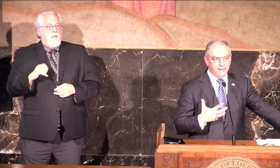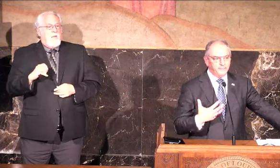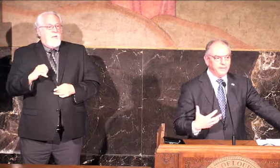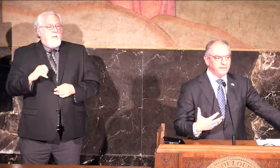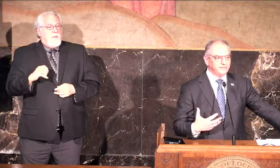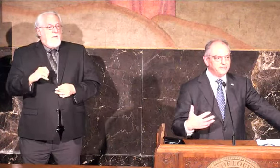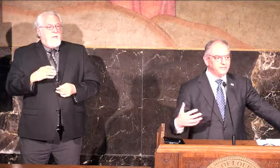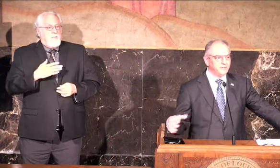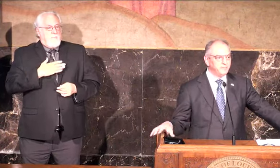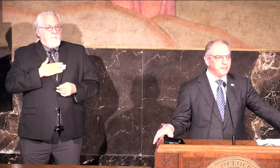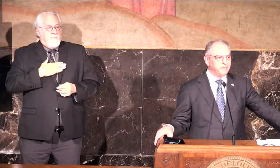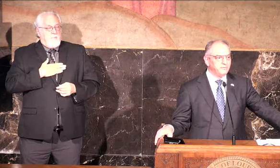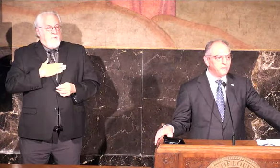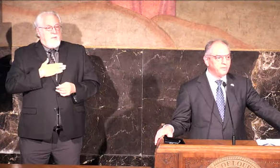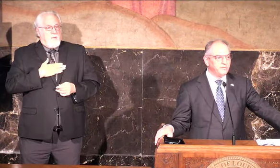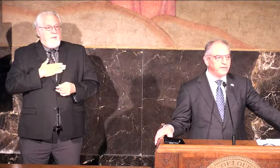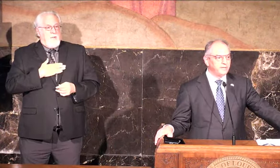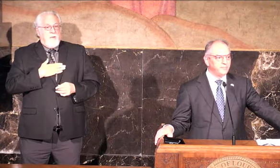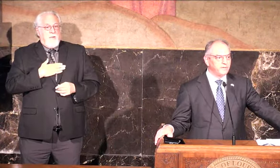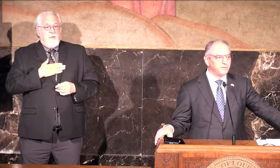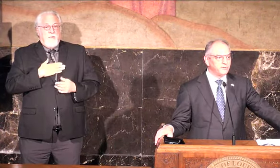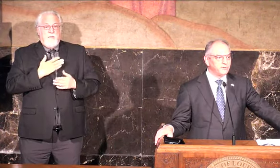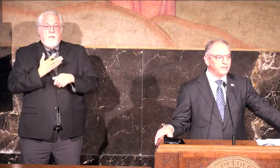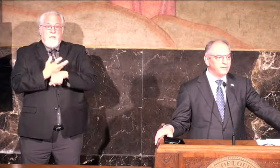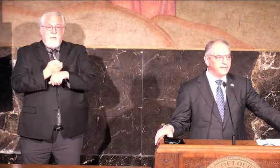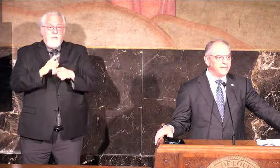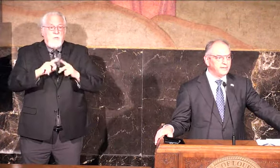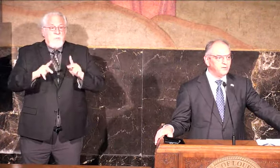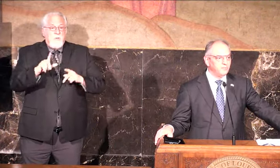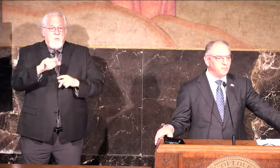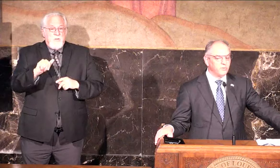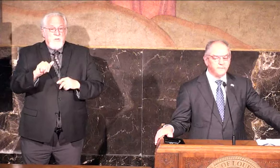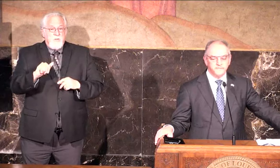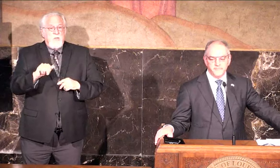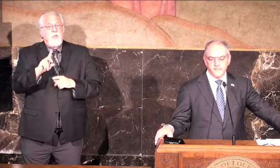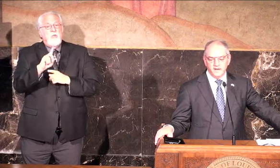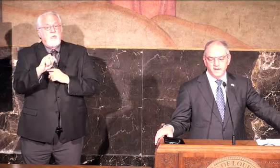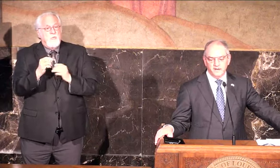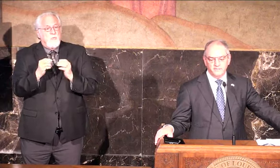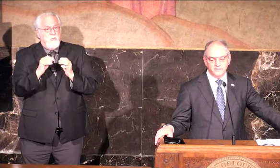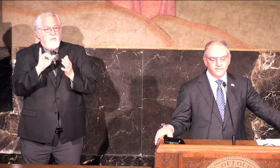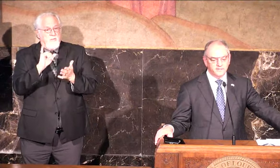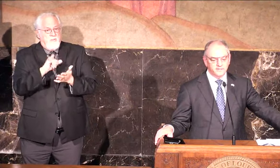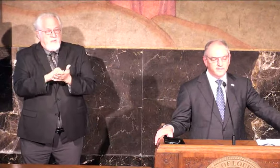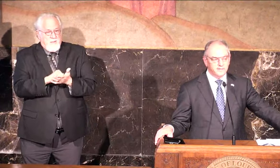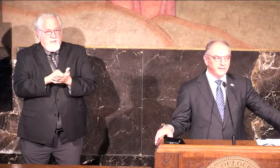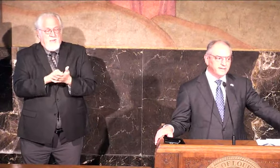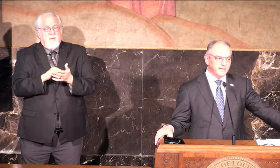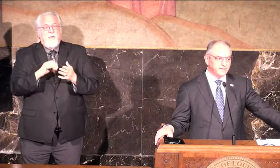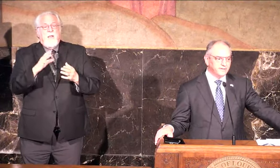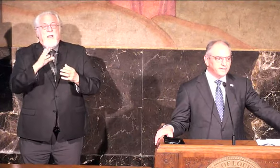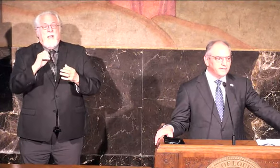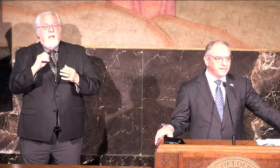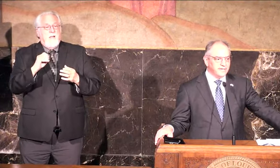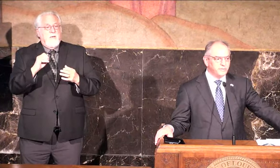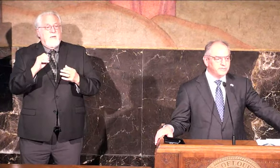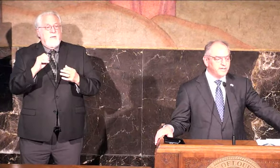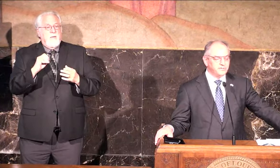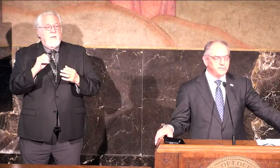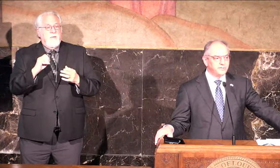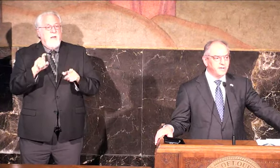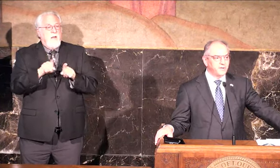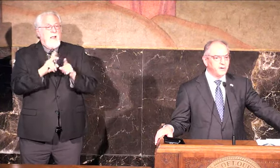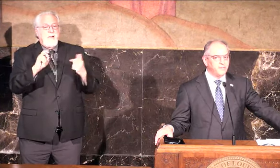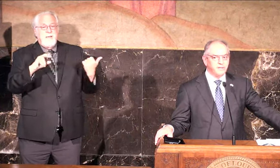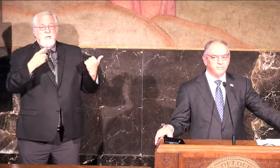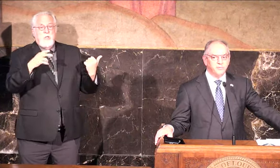So my appeal is to the people of Louisiana to make sure that they do more of these things. And like Dr. Guidry said,